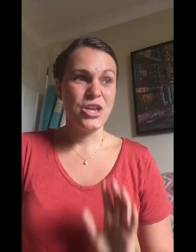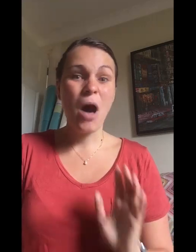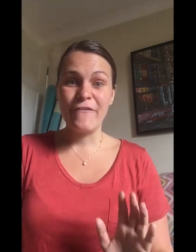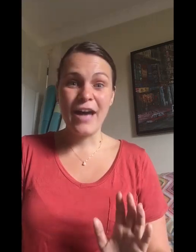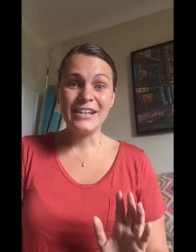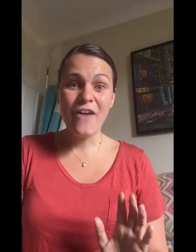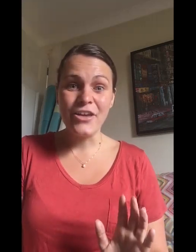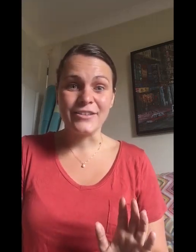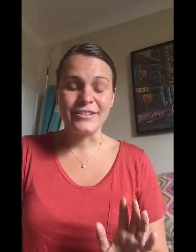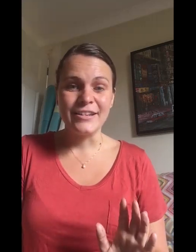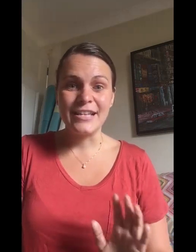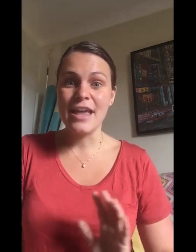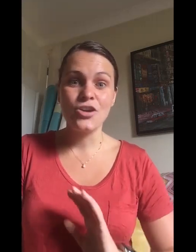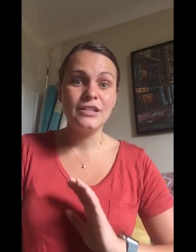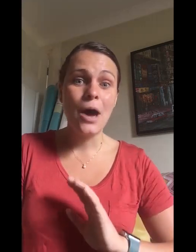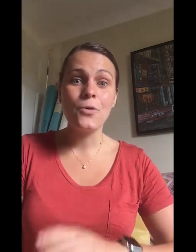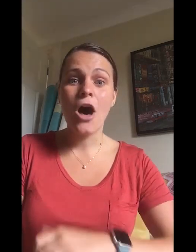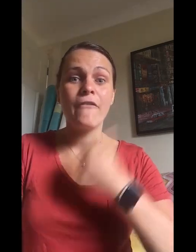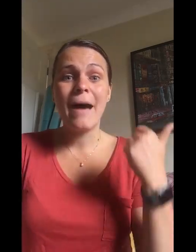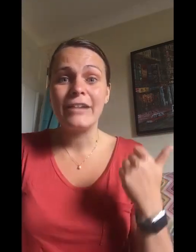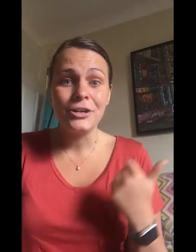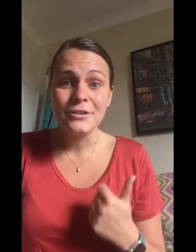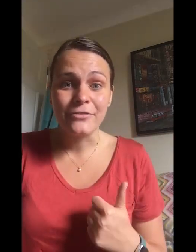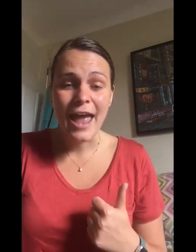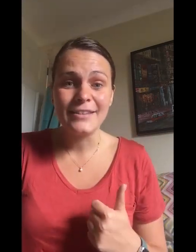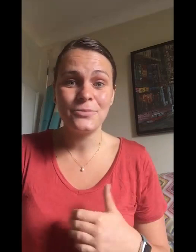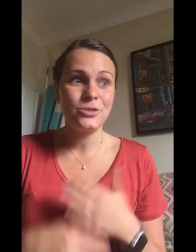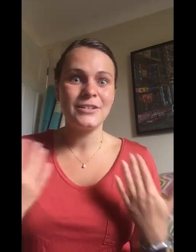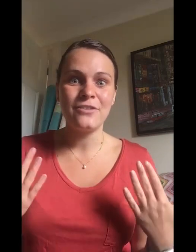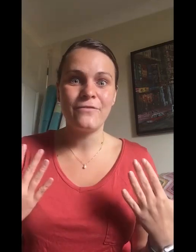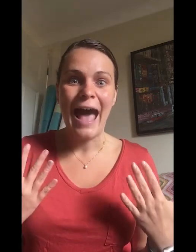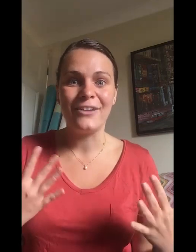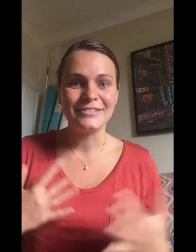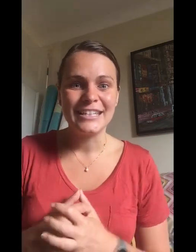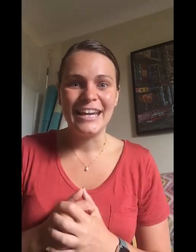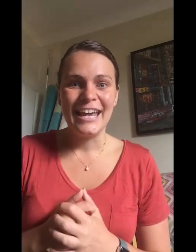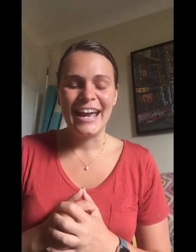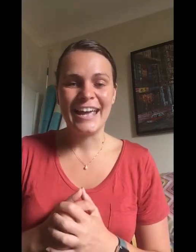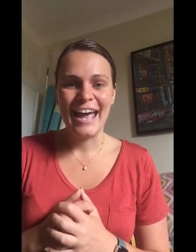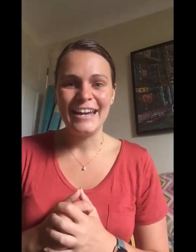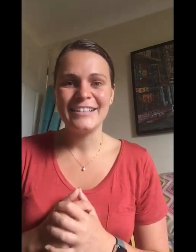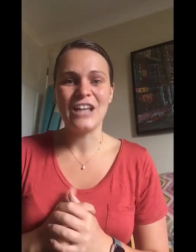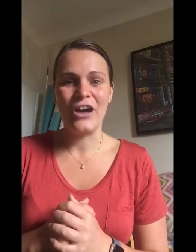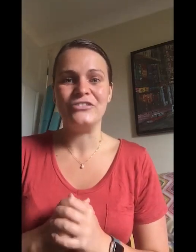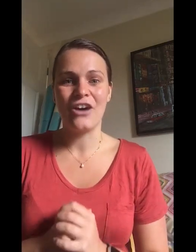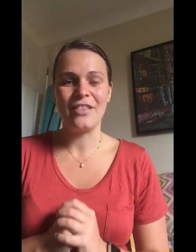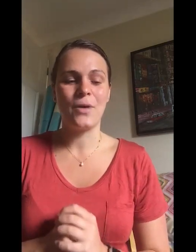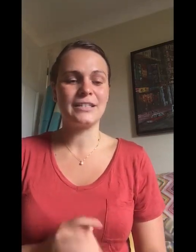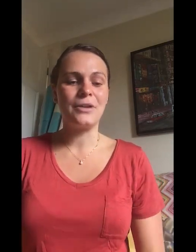might find others. So then you can tell all your other barracuda friends which ones you've found, okay? So, right, the ones I would like